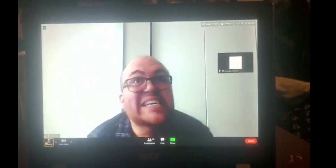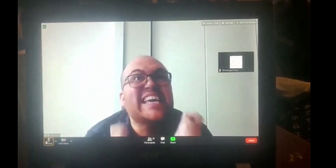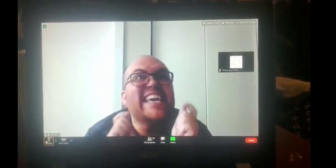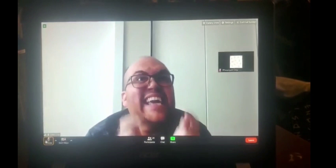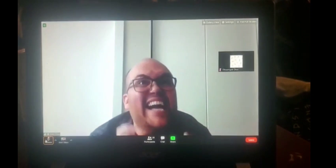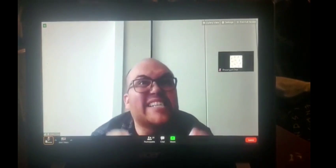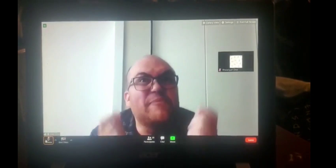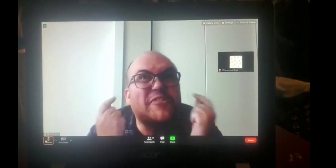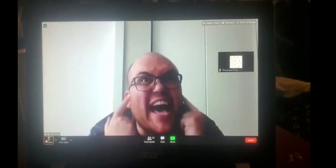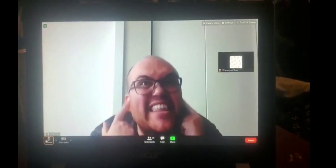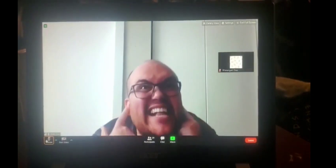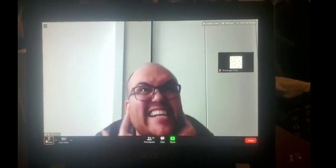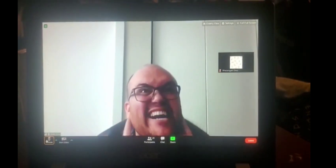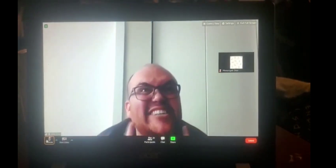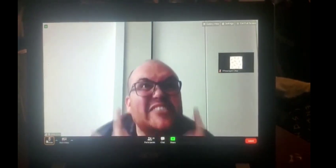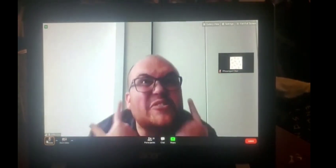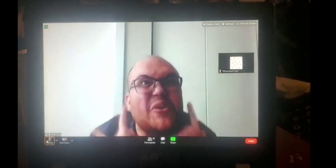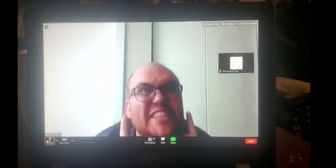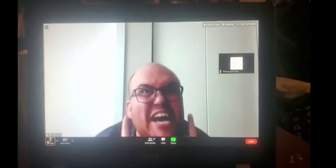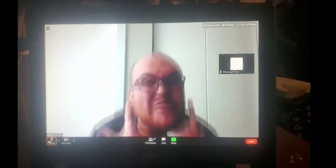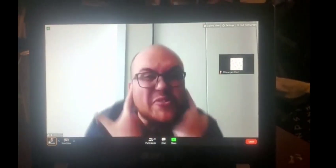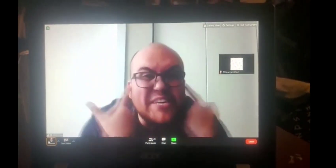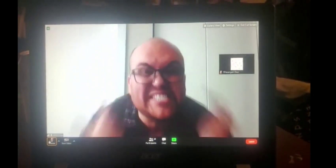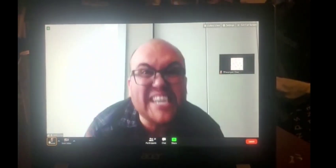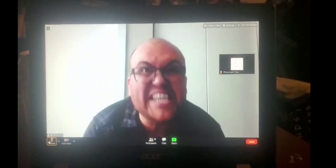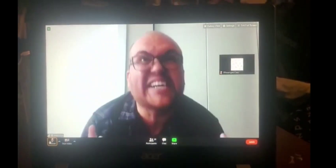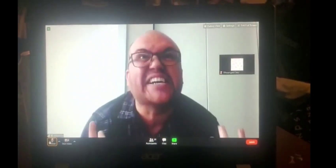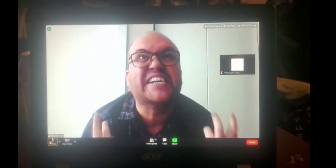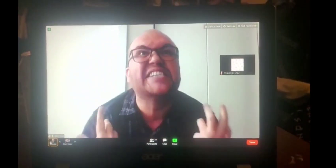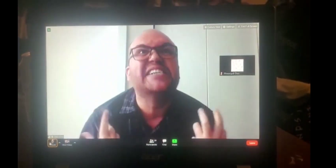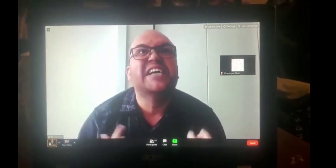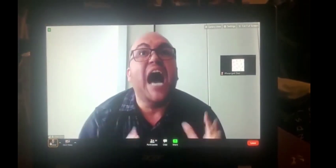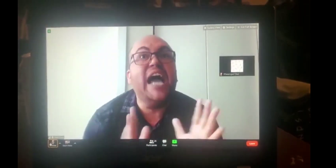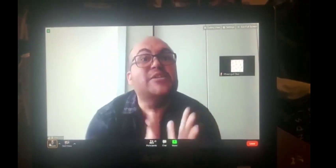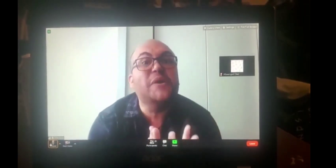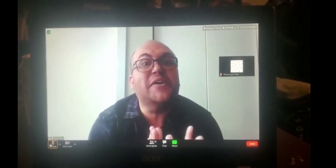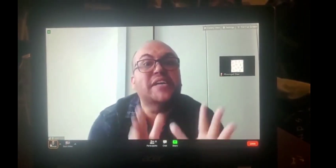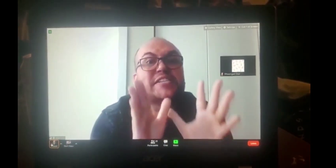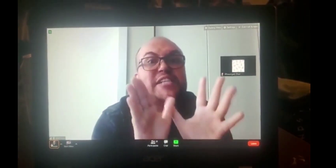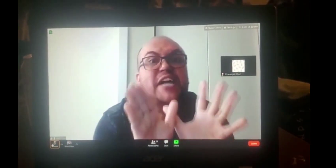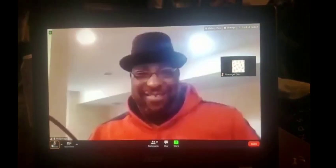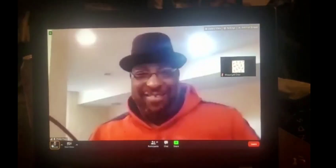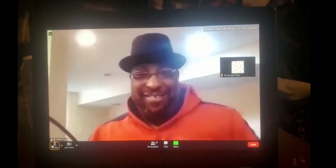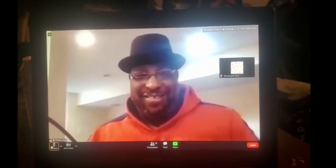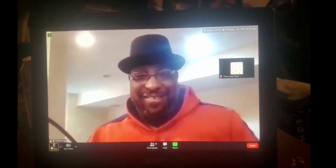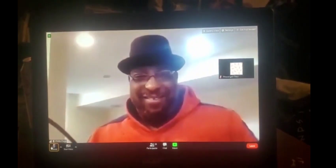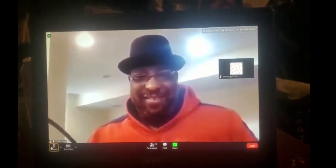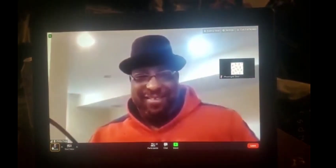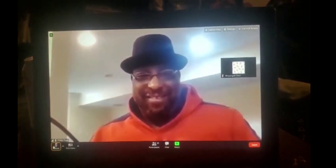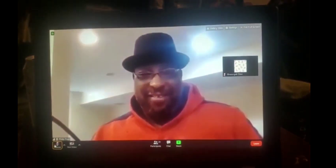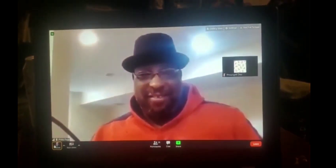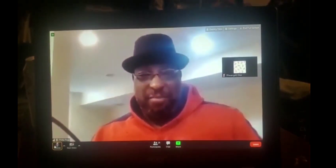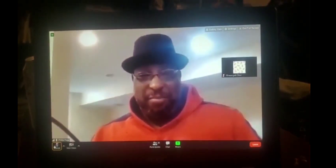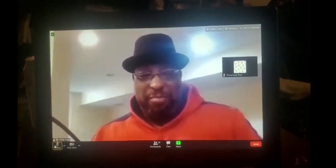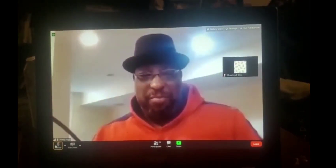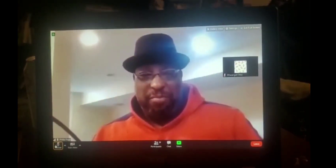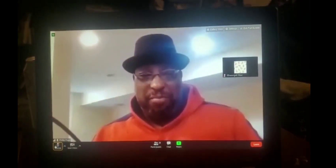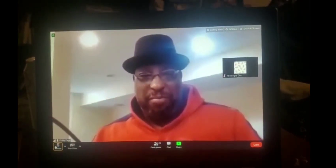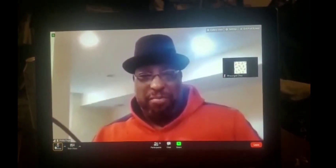he has a botanical garden growing out through his ear i swear it's like a new ecosystem it's